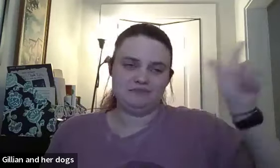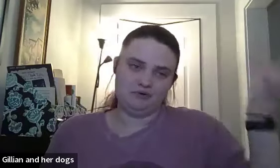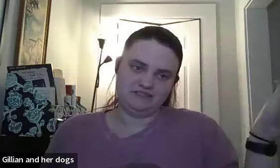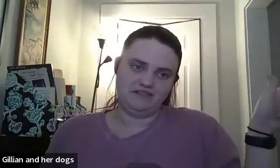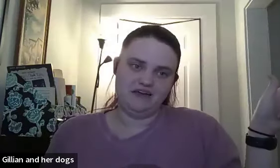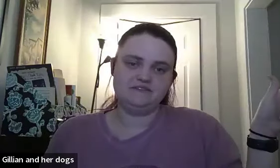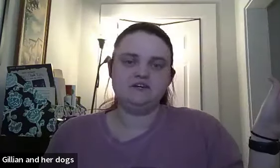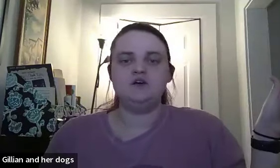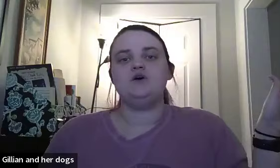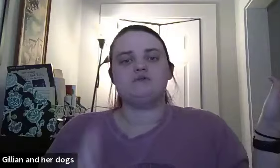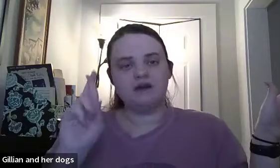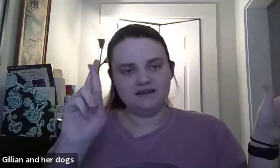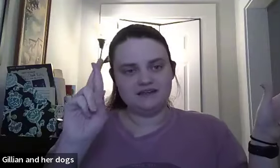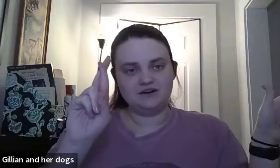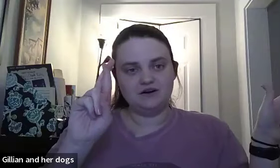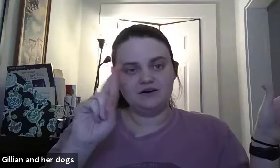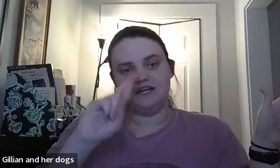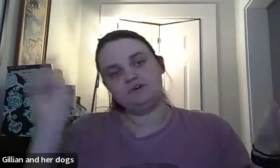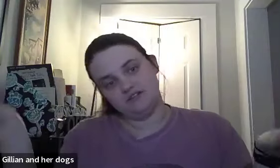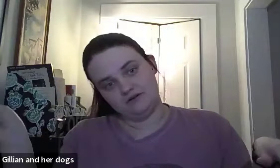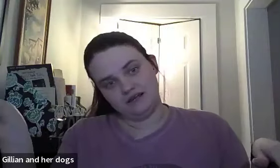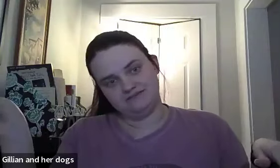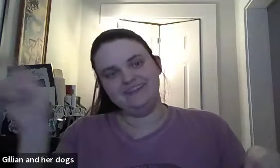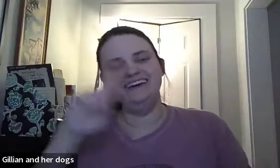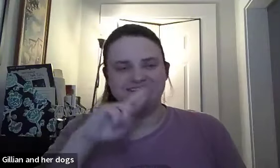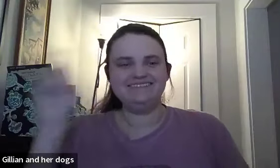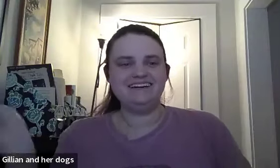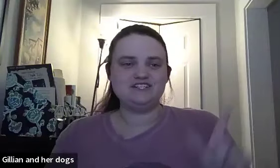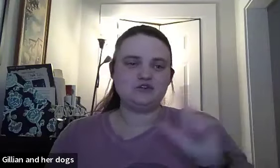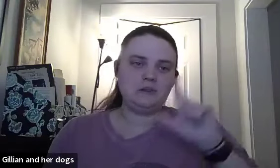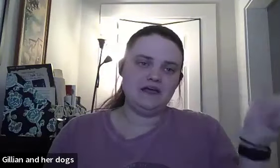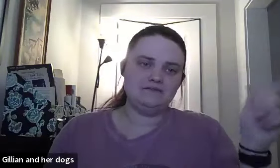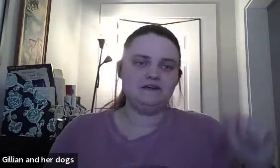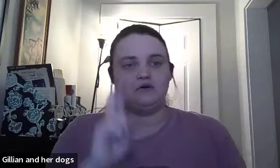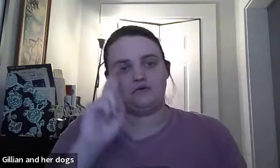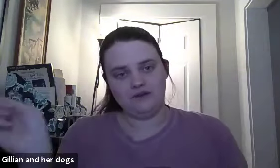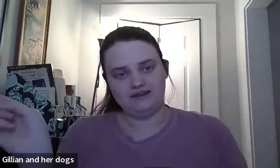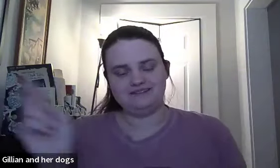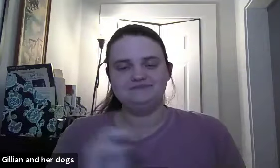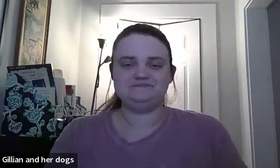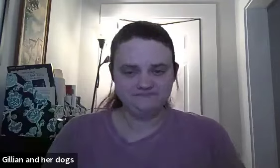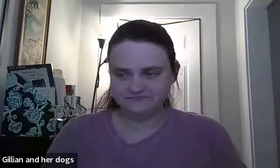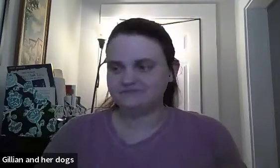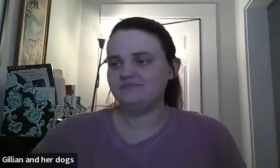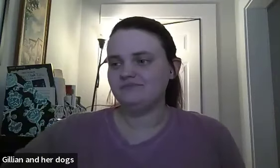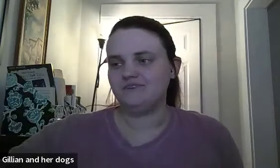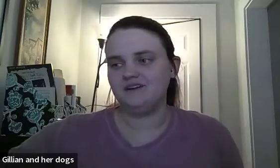and point to the left. Right is an R, and you point to the right. So left, right.